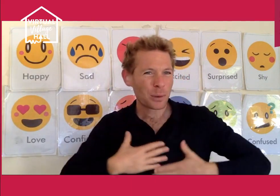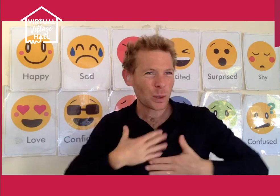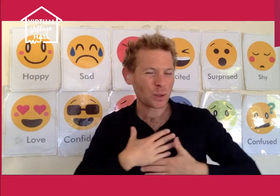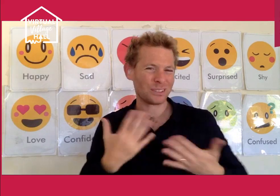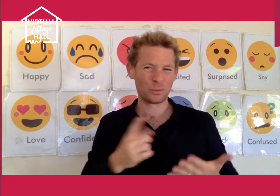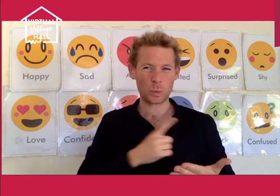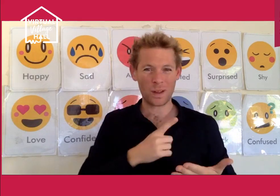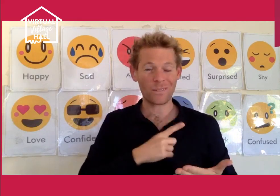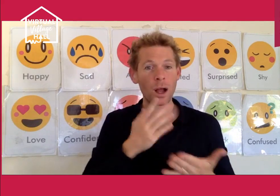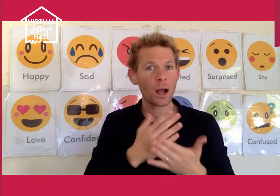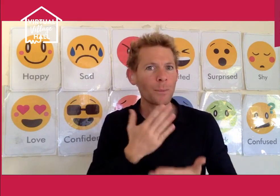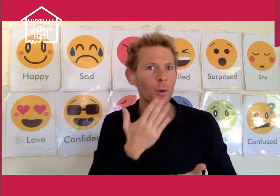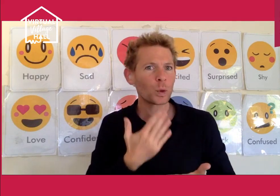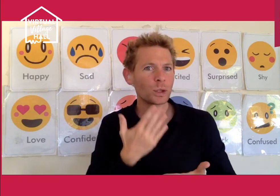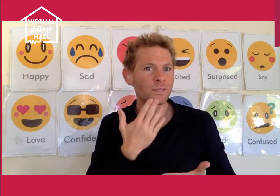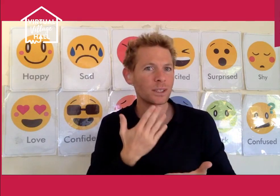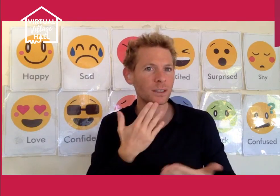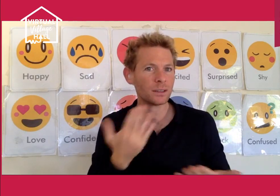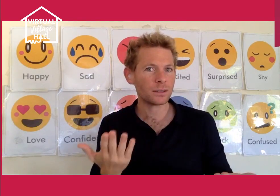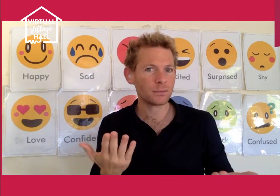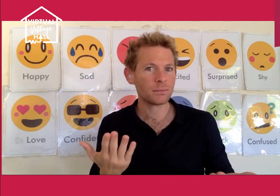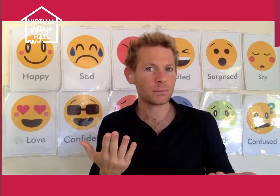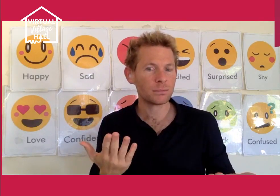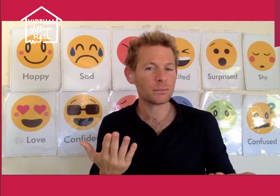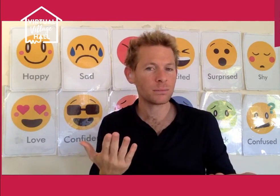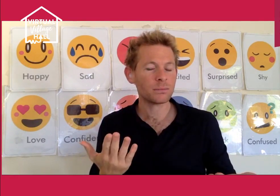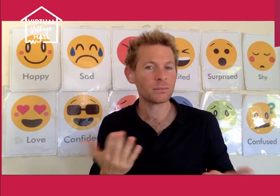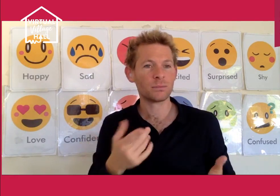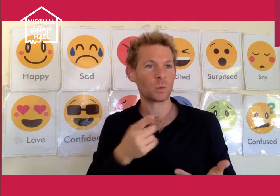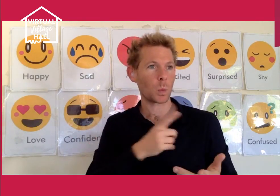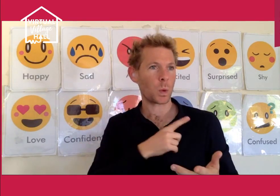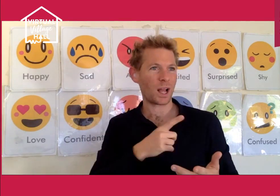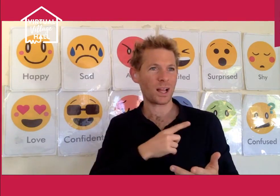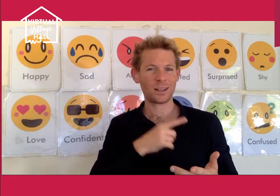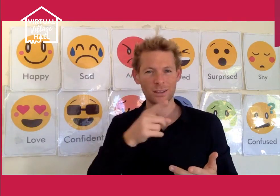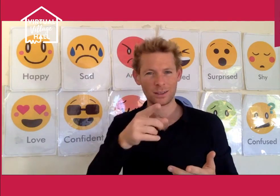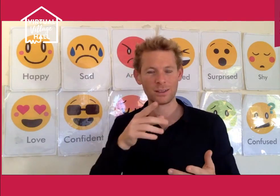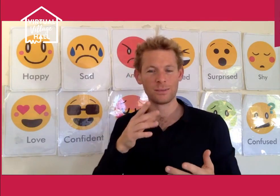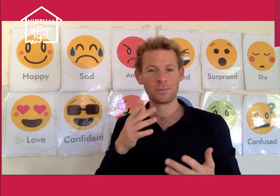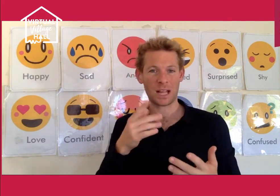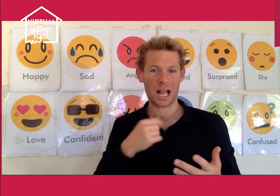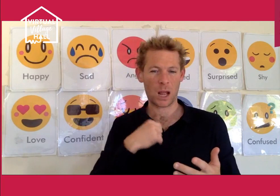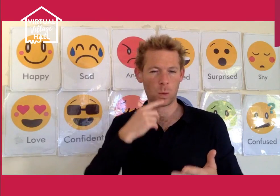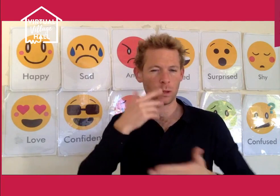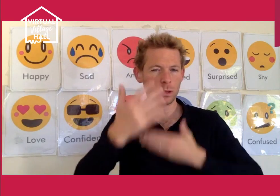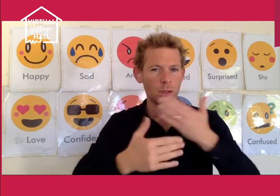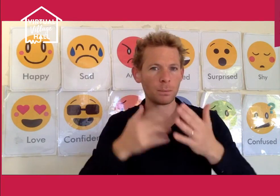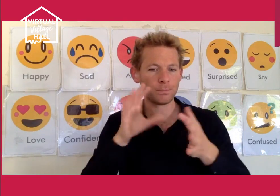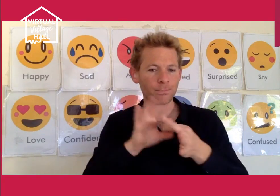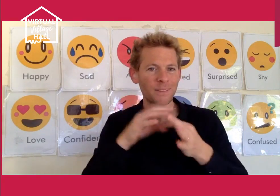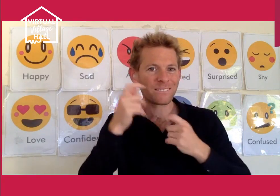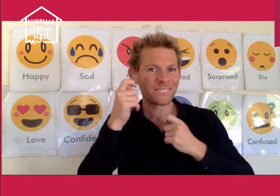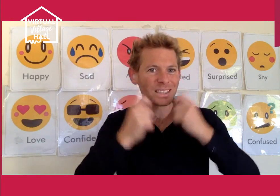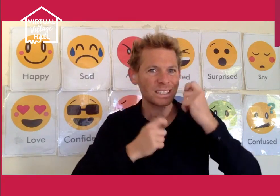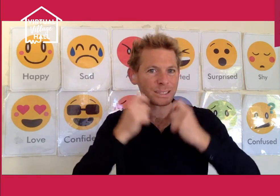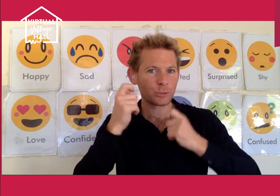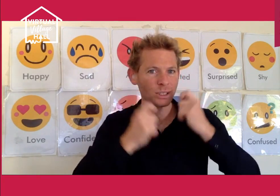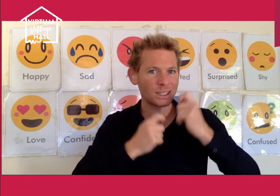of emotions stuck up on the wall behind me. Now, emotions are really useful signs to have. They're really useful, and